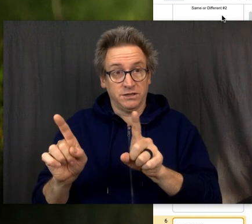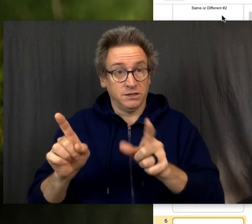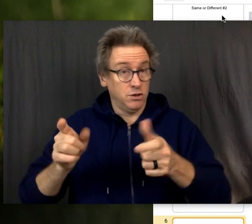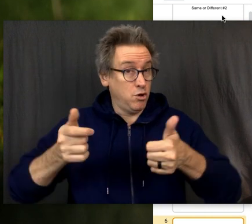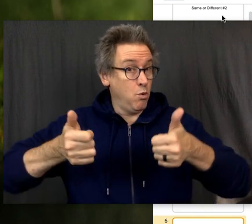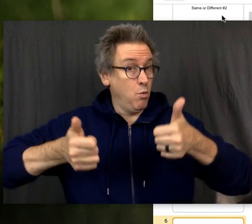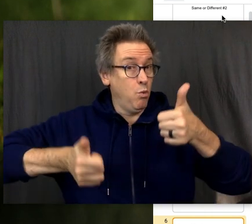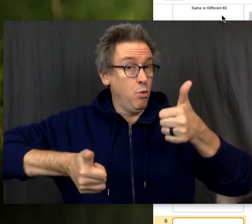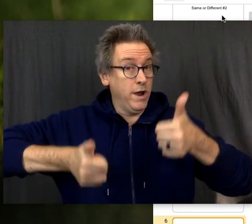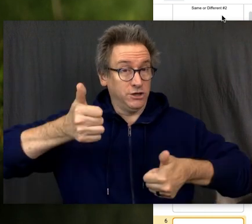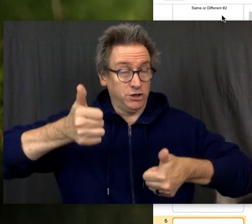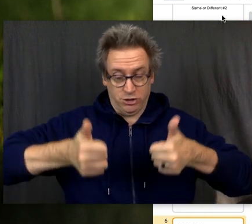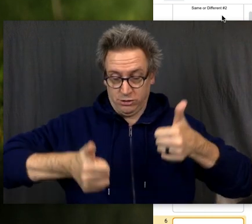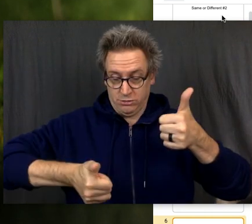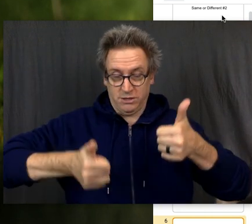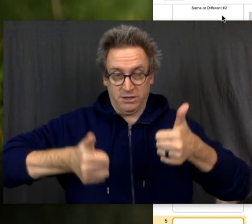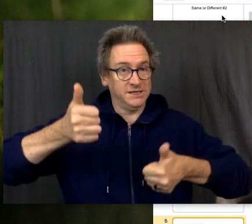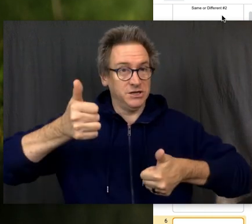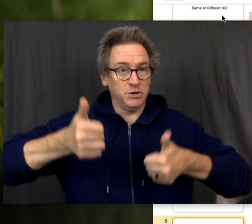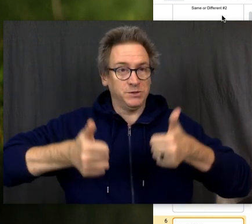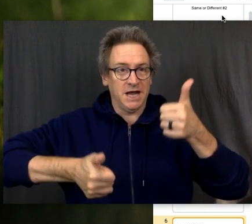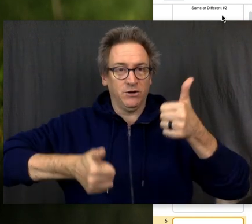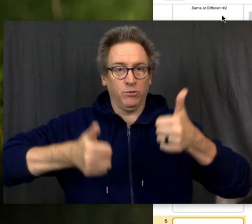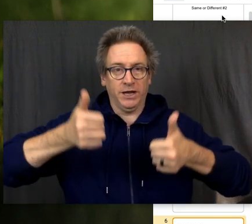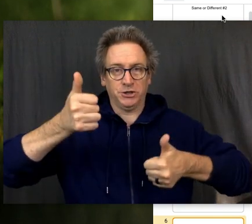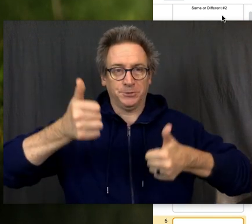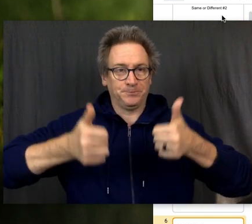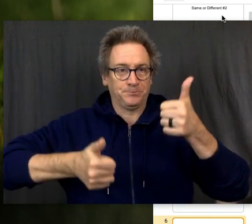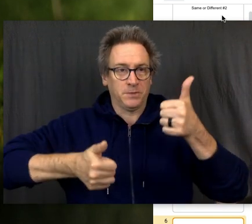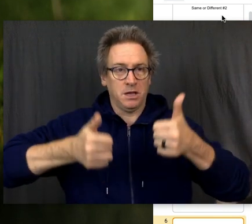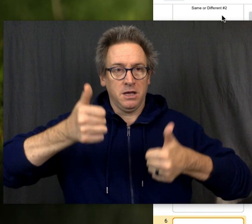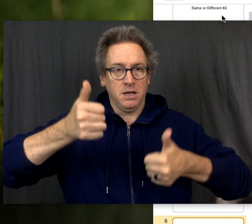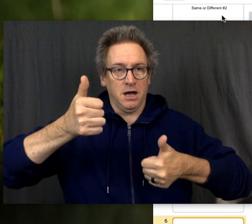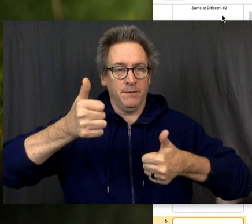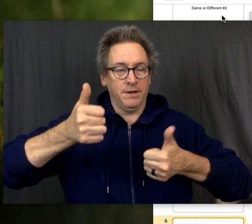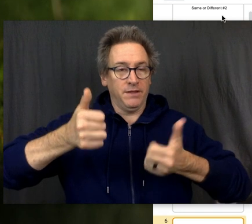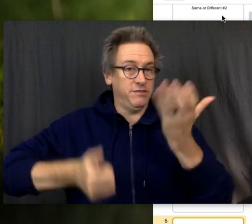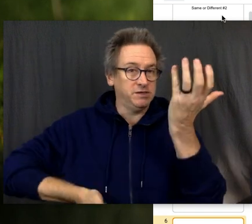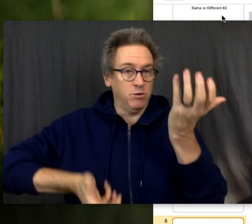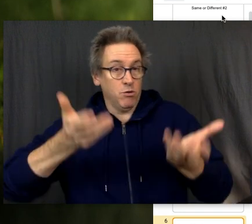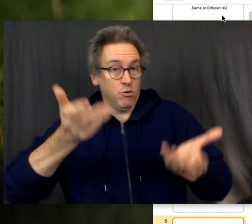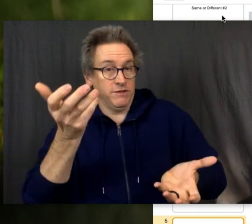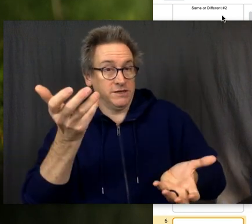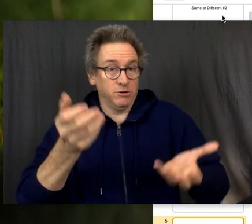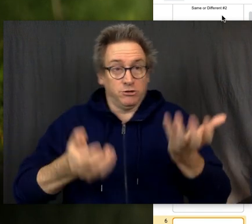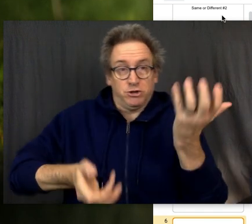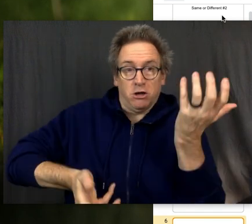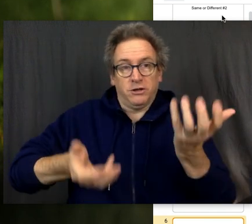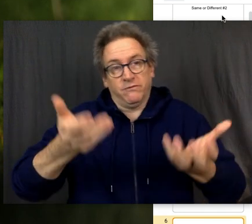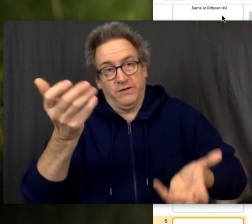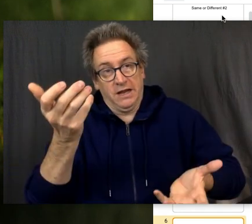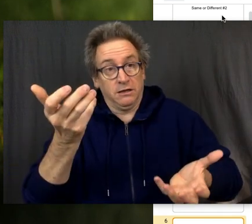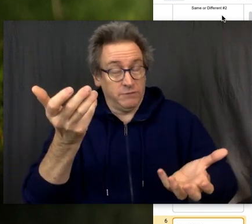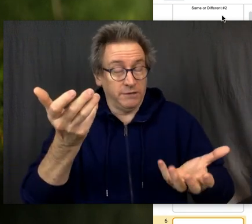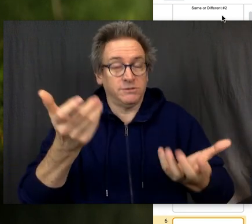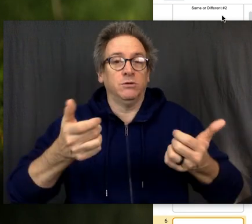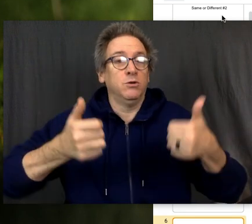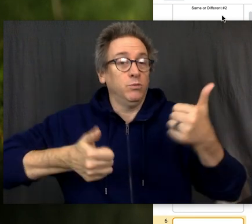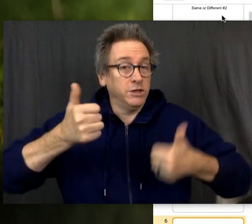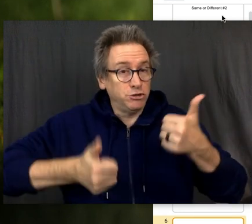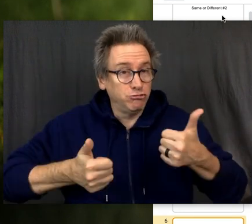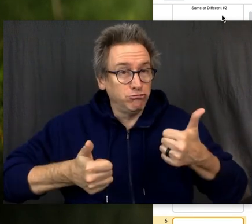different, which, this is a new sign, which. This one or this one, chocolate or vanilla, right?